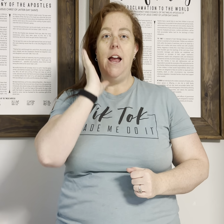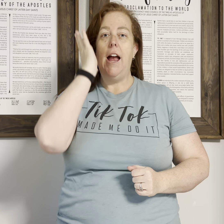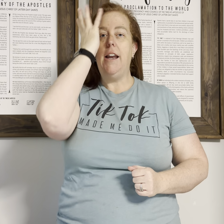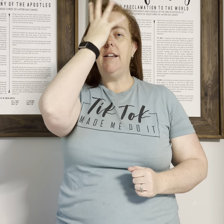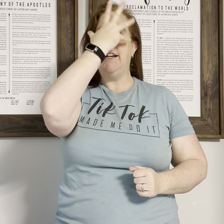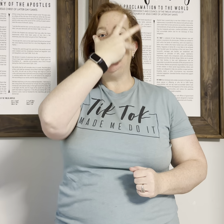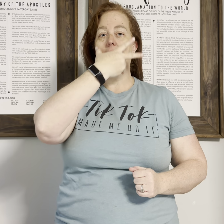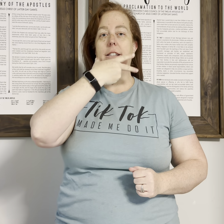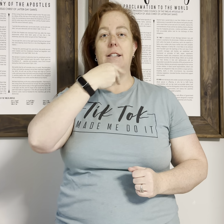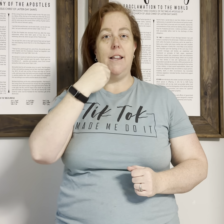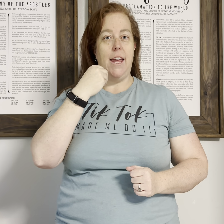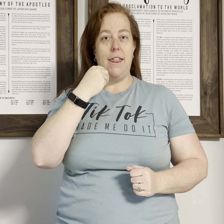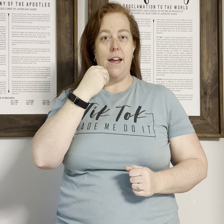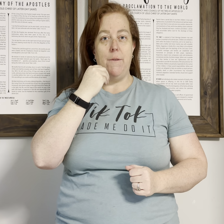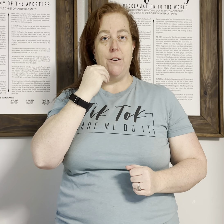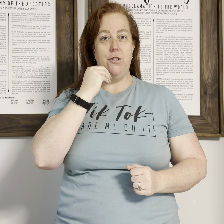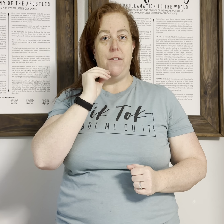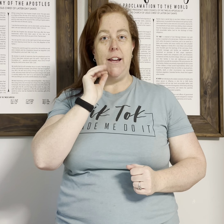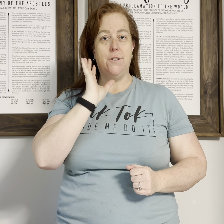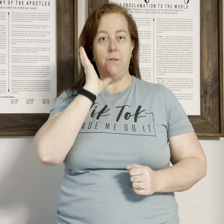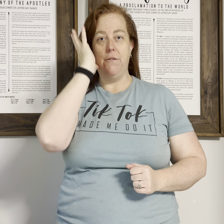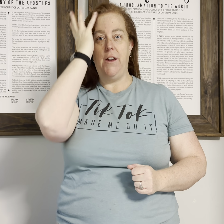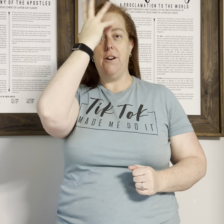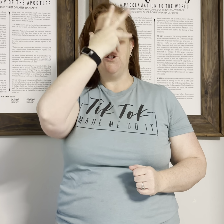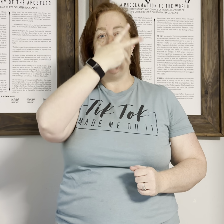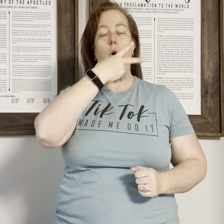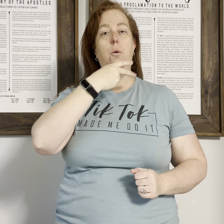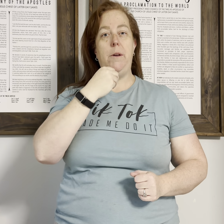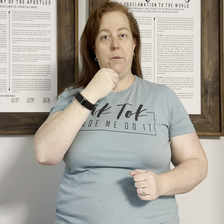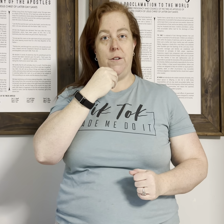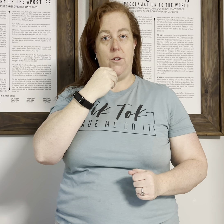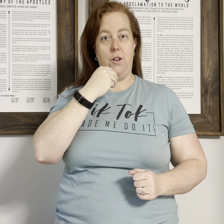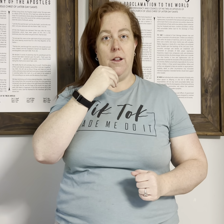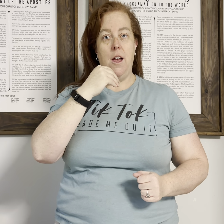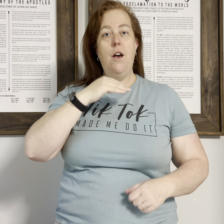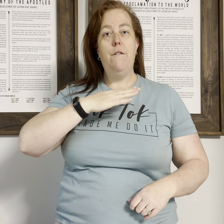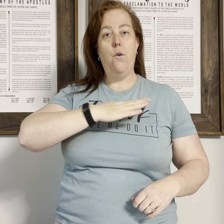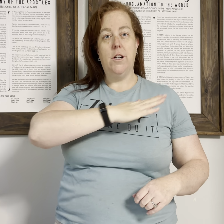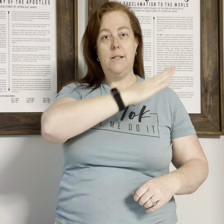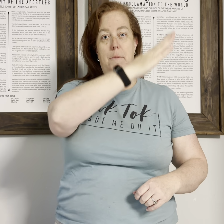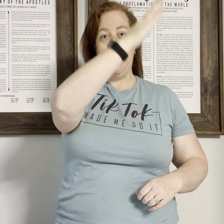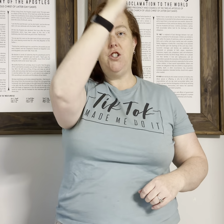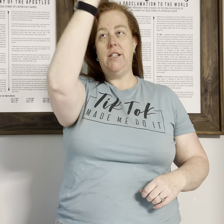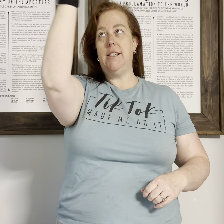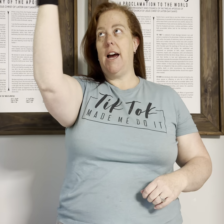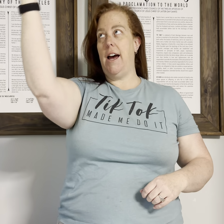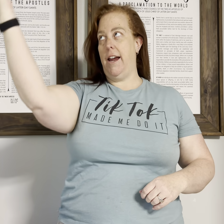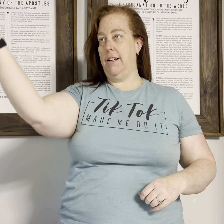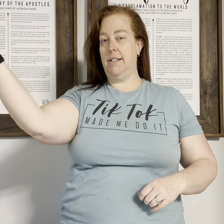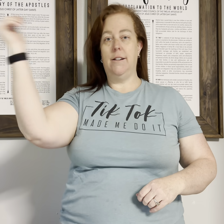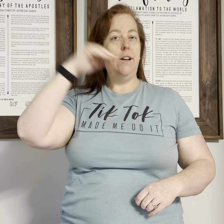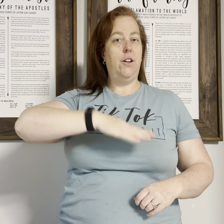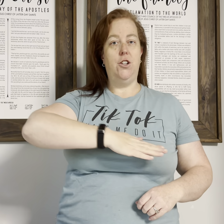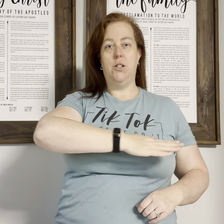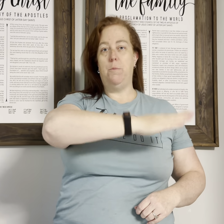and it does like that around your face with your fingers. "Oh beautiful for spacious skies." You just point to